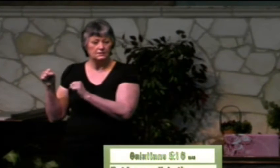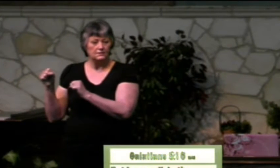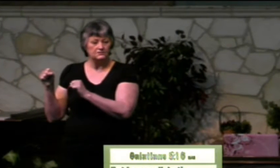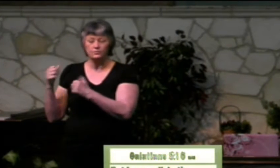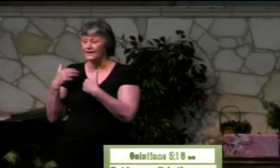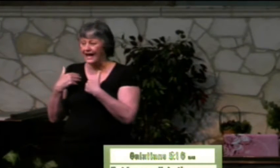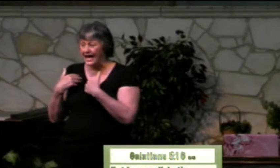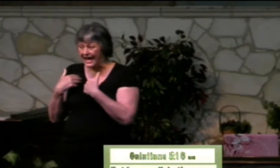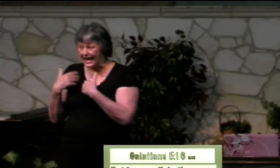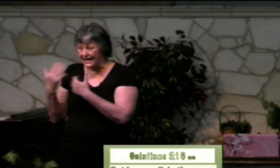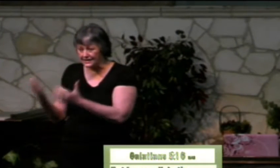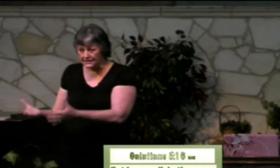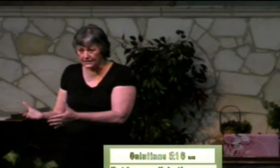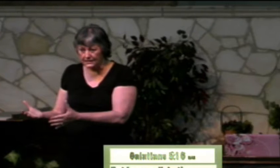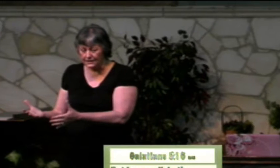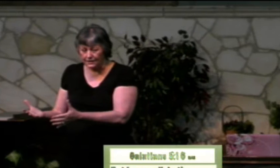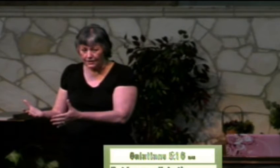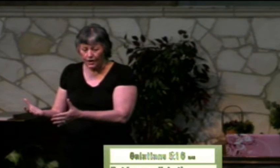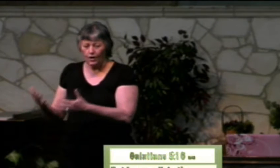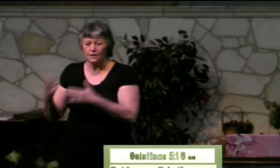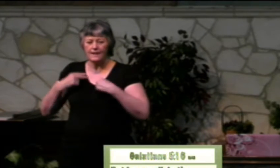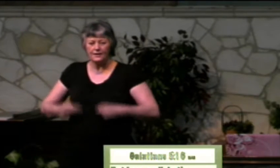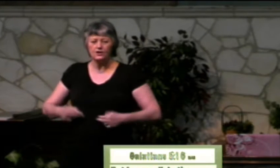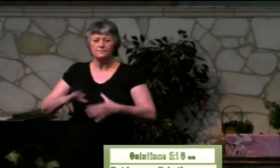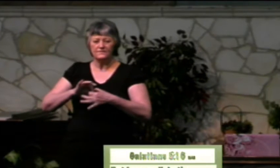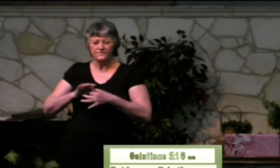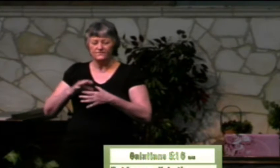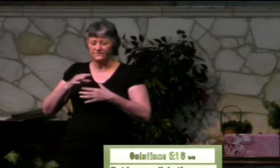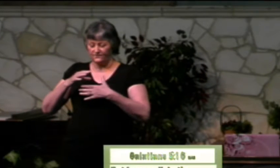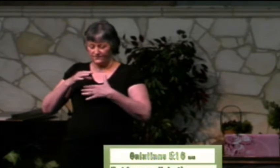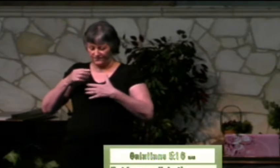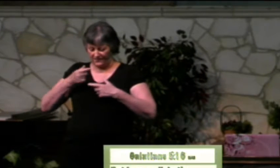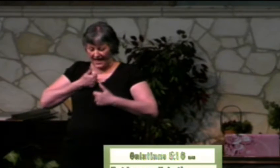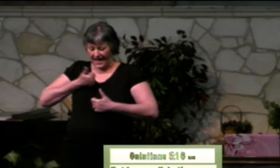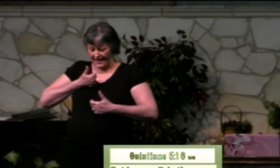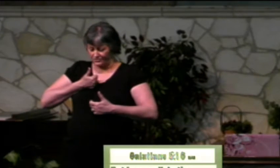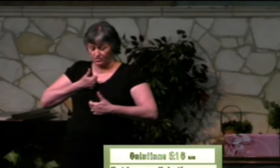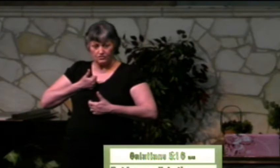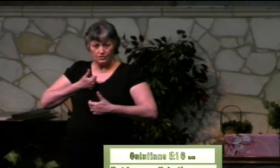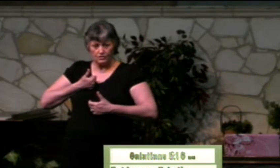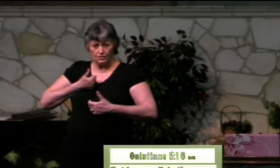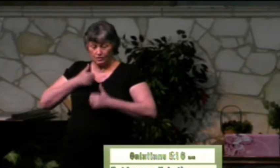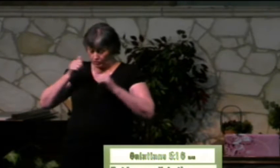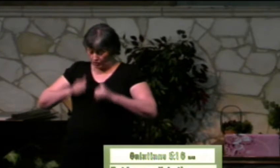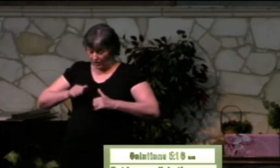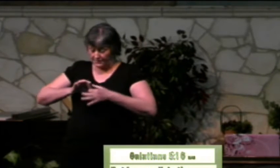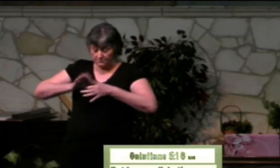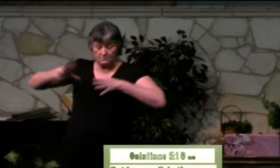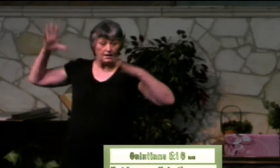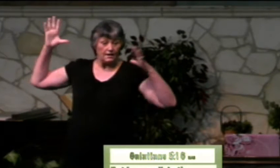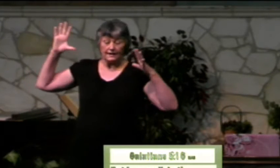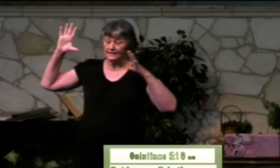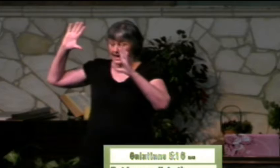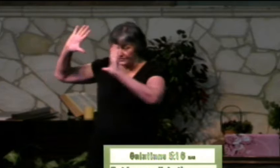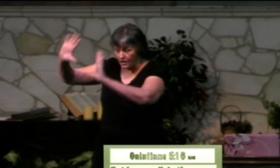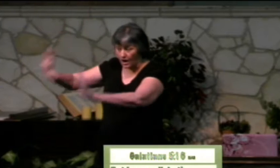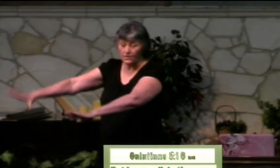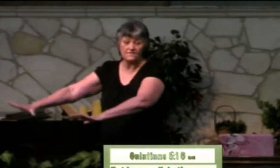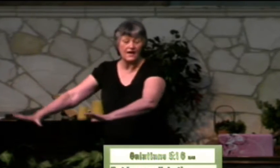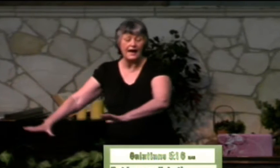to what I had, or my human flesh could let go of that